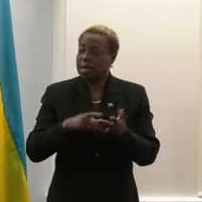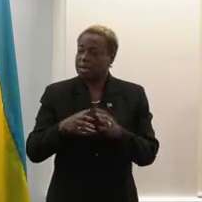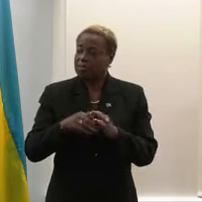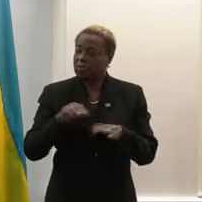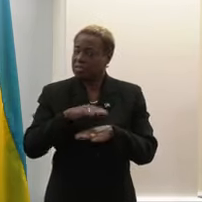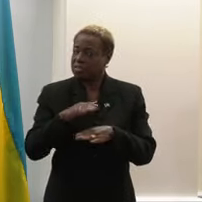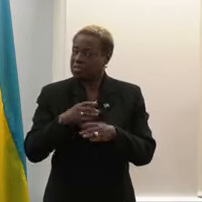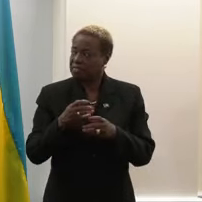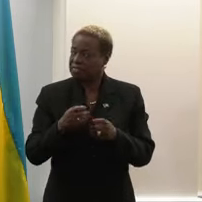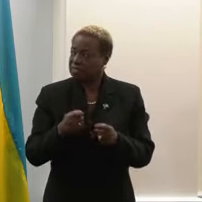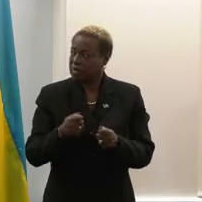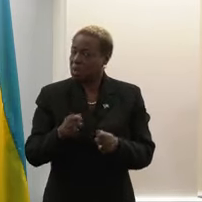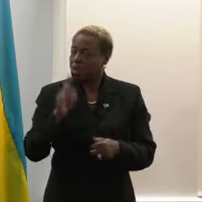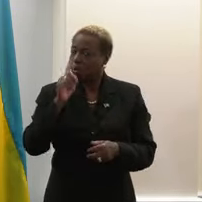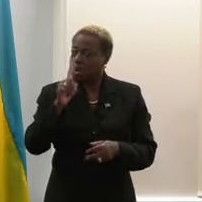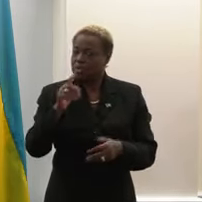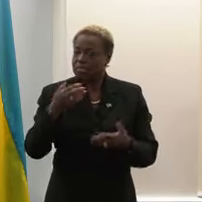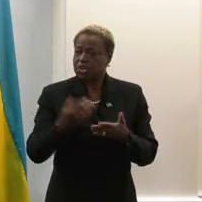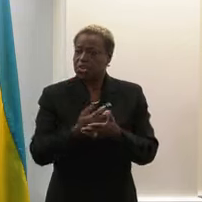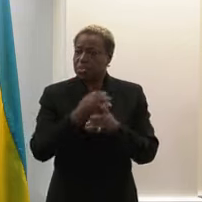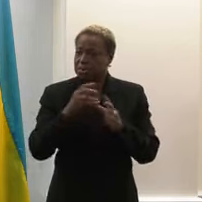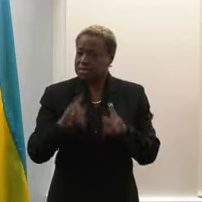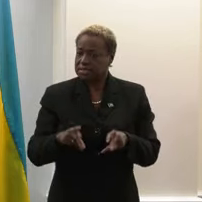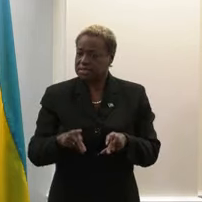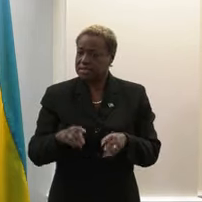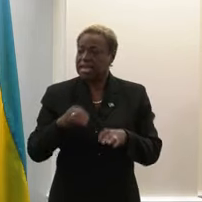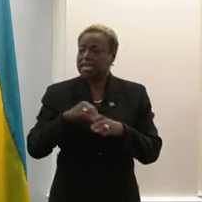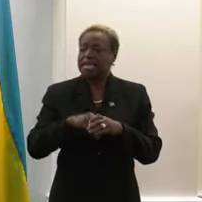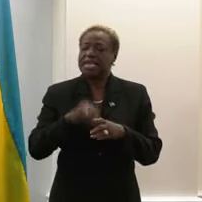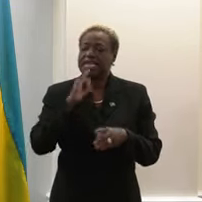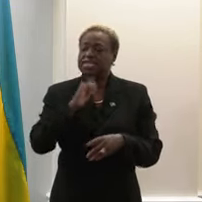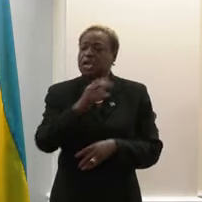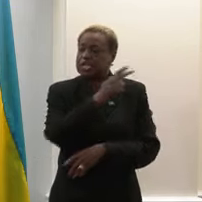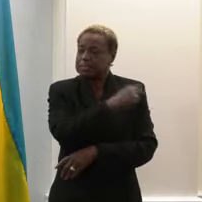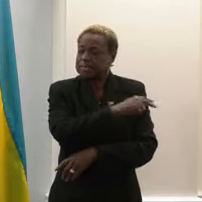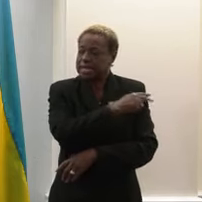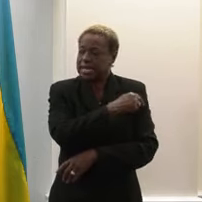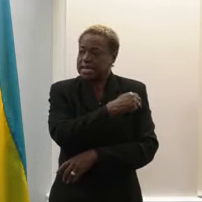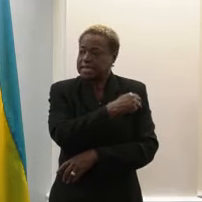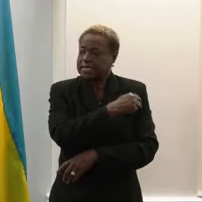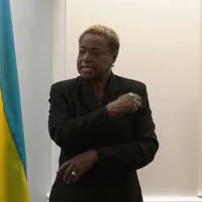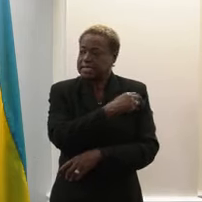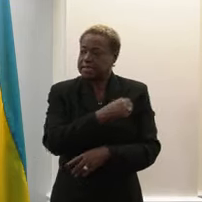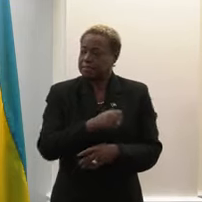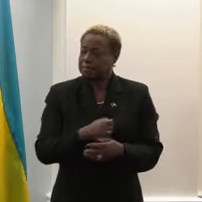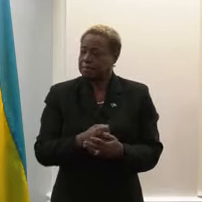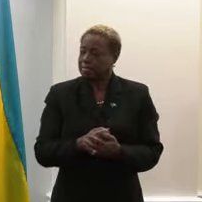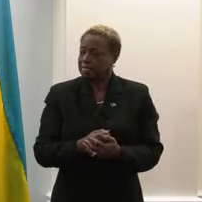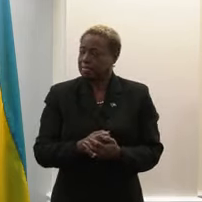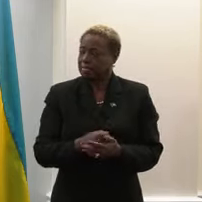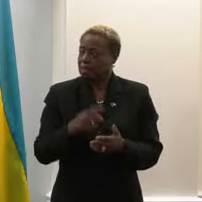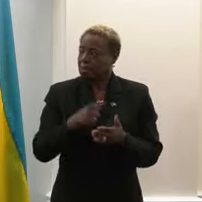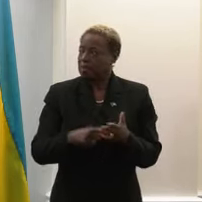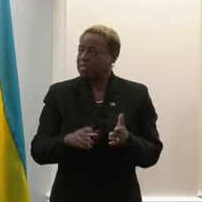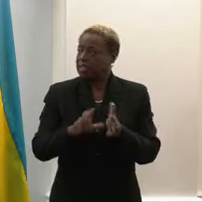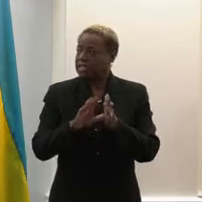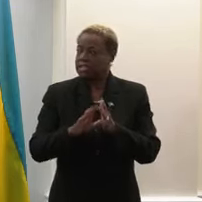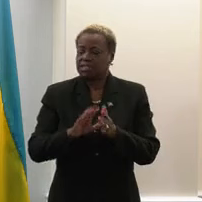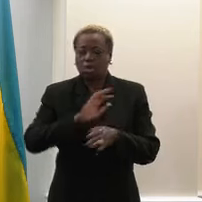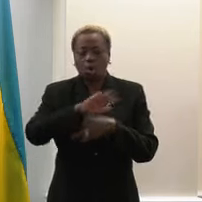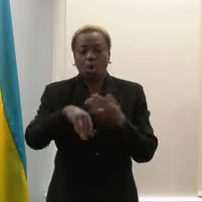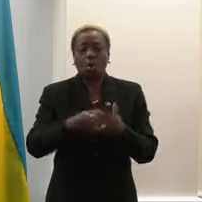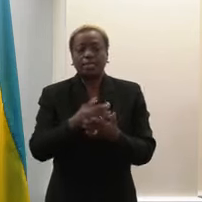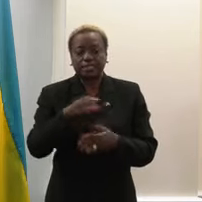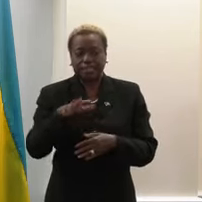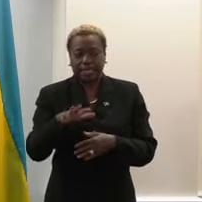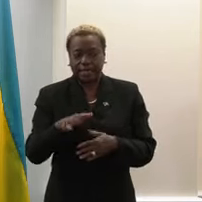days? One of the new cases would be hospitalized, and the other two, no. What are the conditions? They are all stable. They're